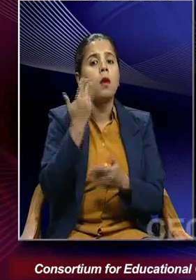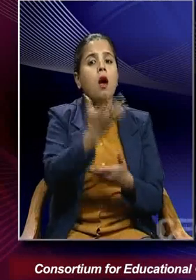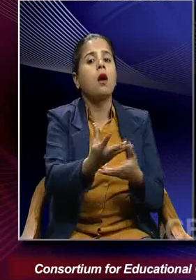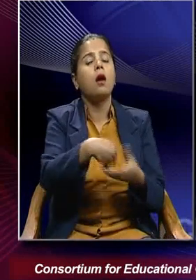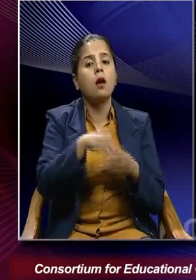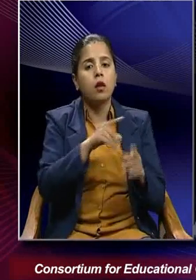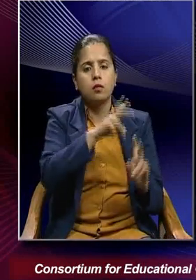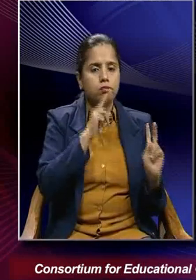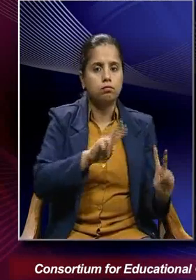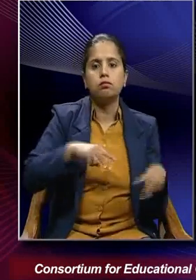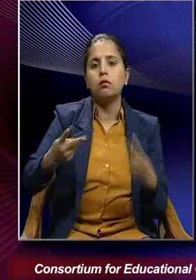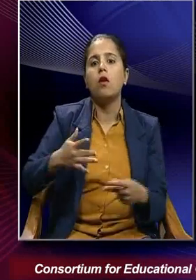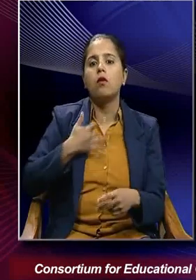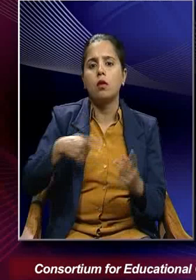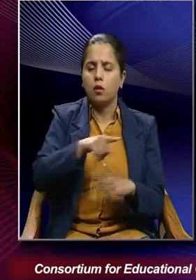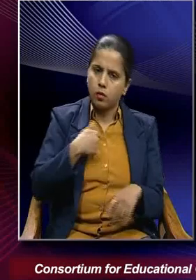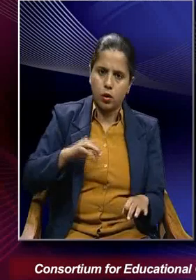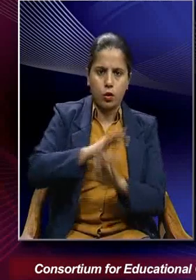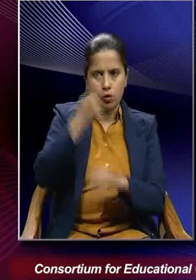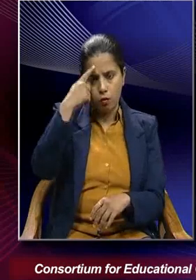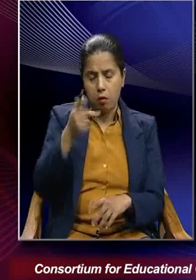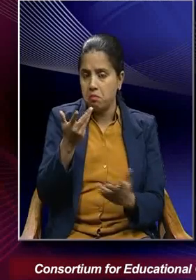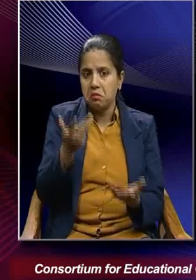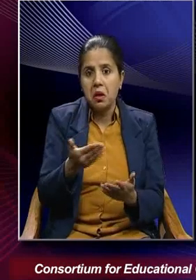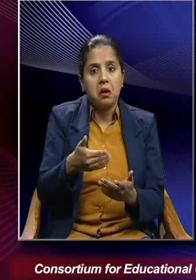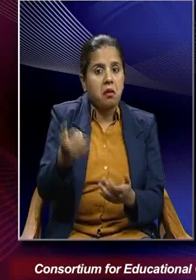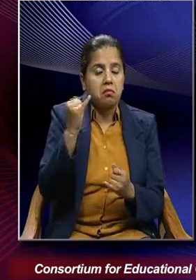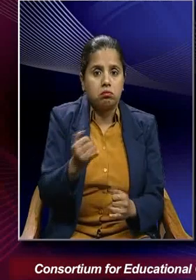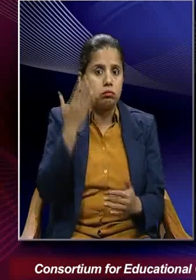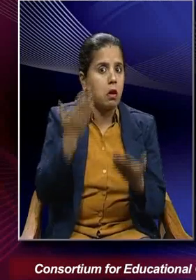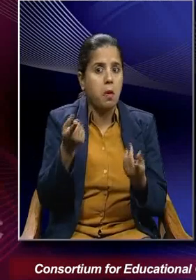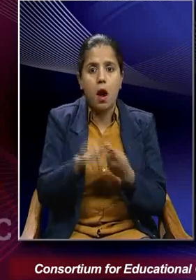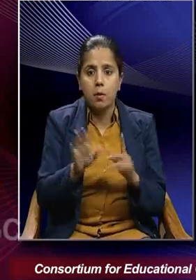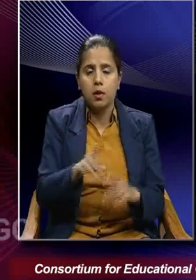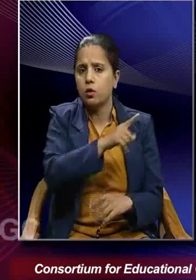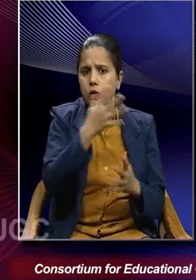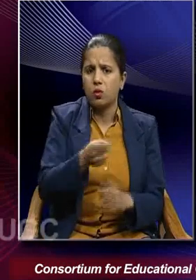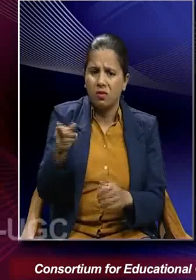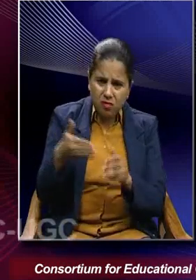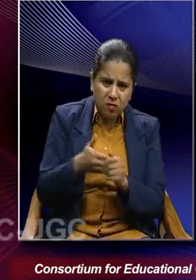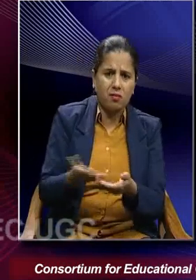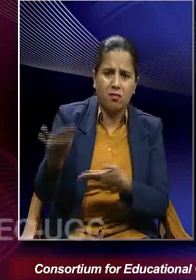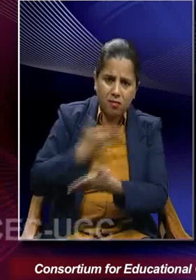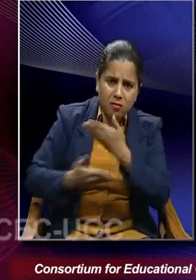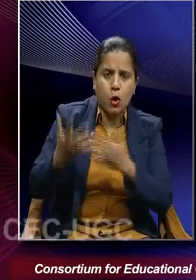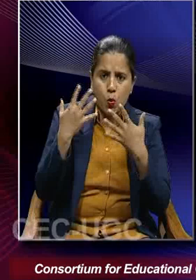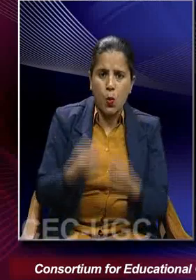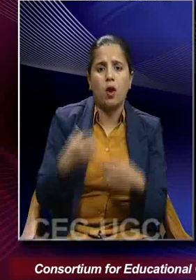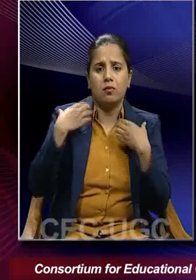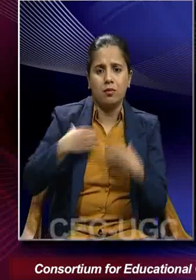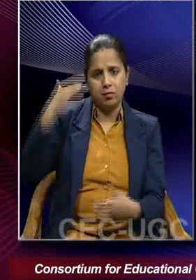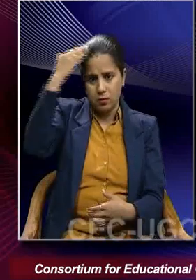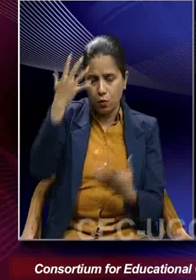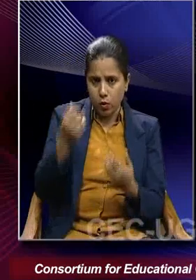they replied, and they were ready for the worst, and they wanted him to lead them in this way.